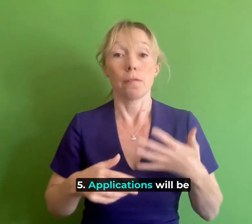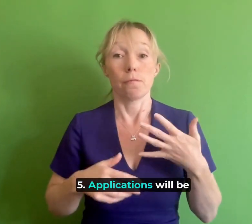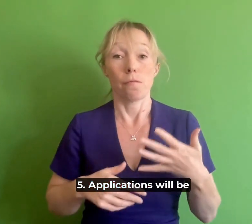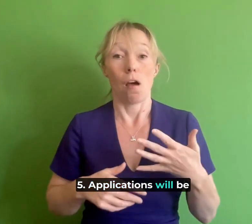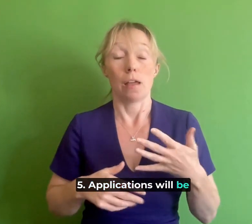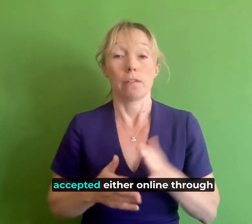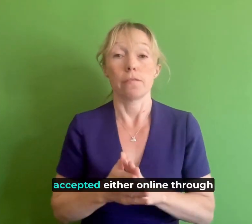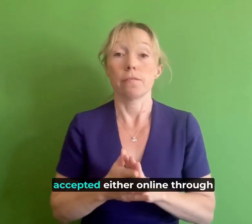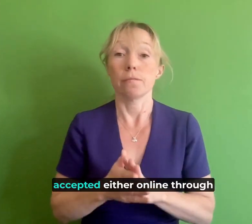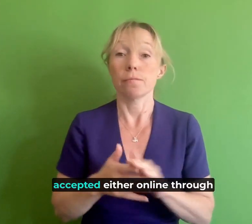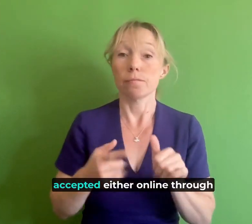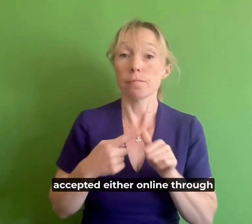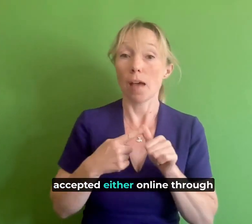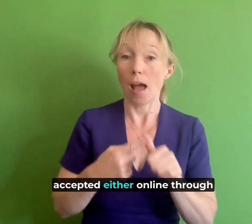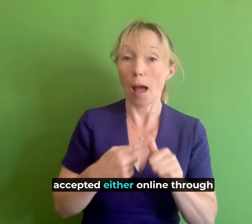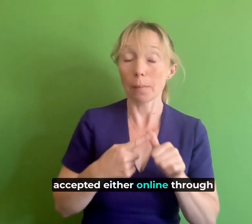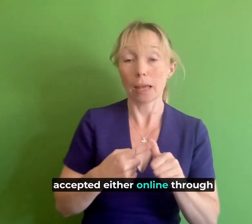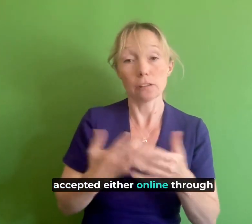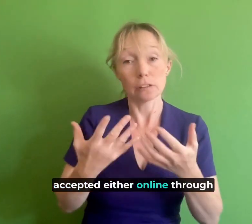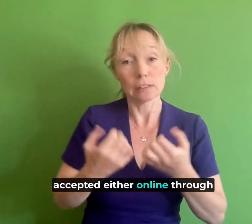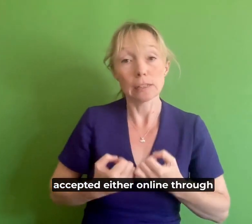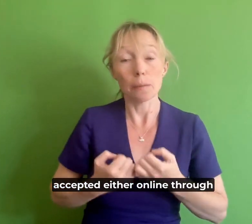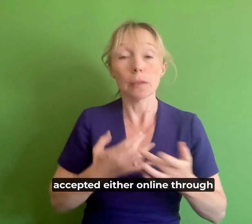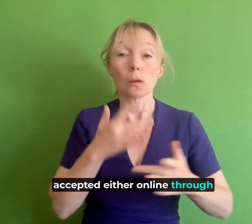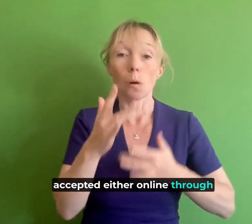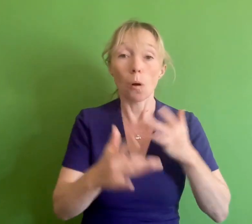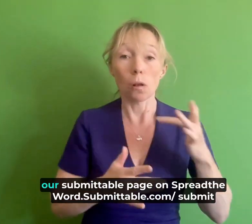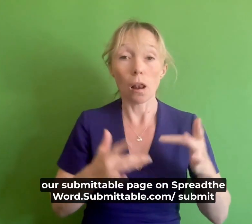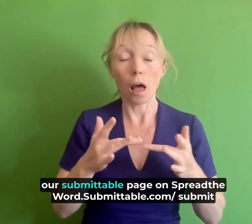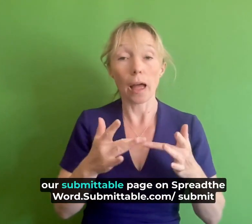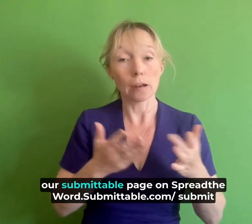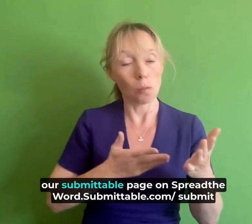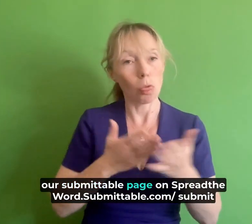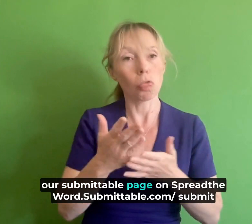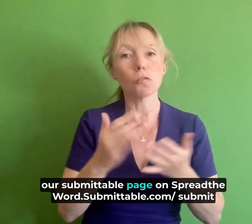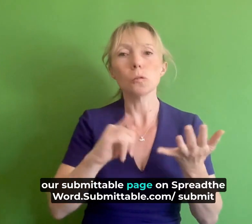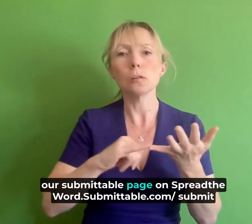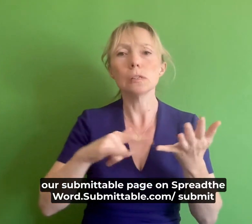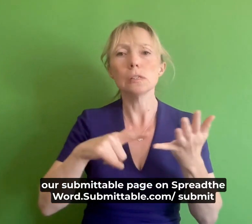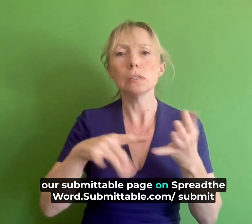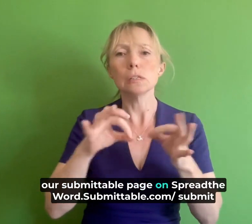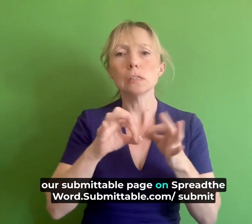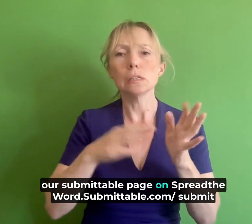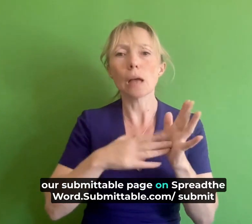Applications will be accepted either online through our submittable page on